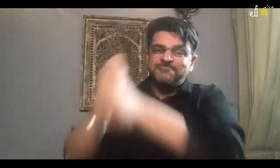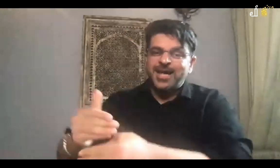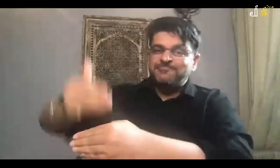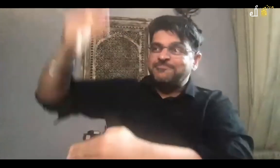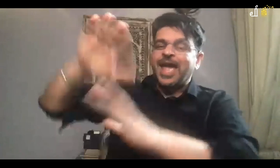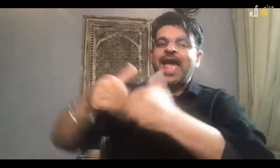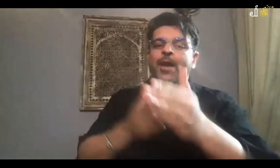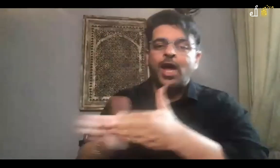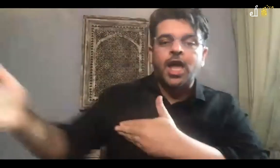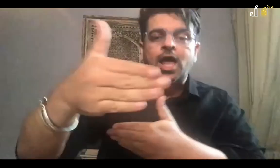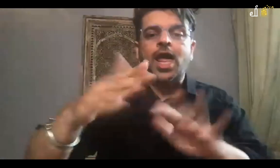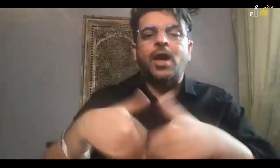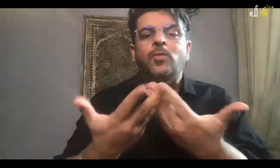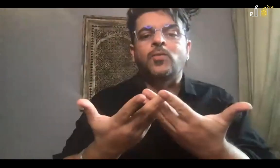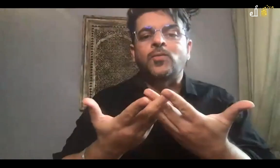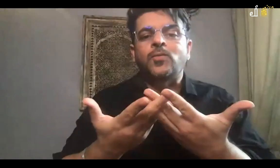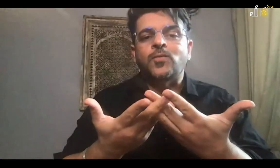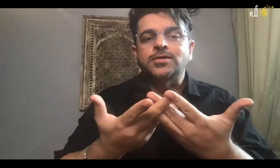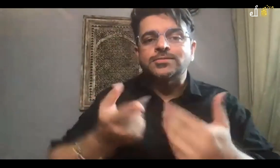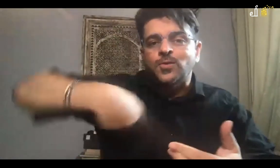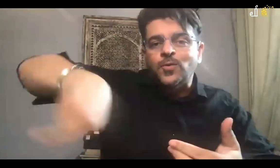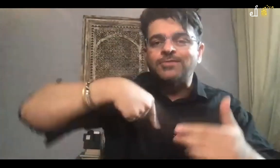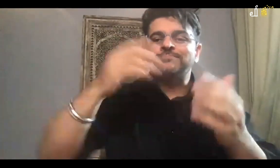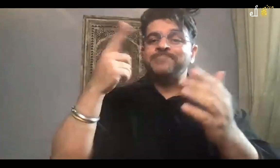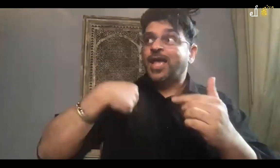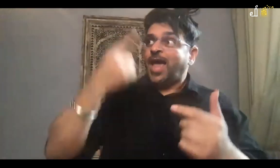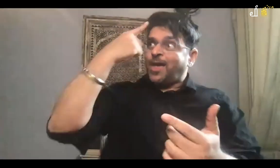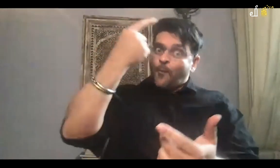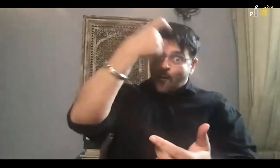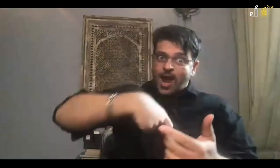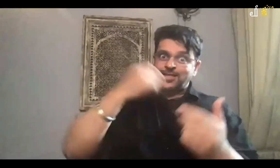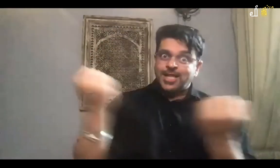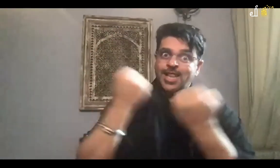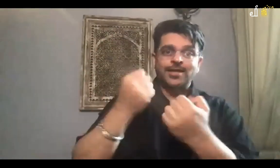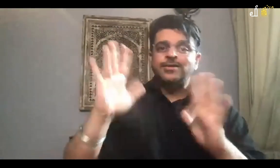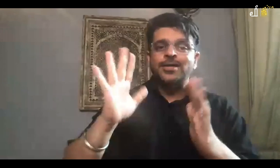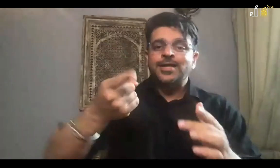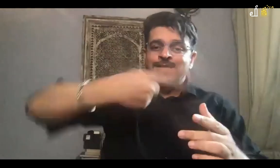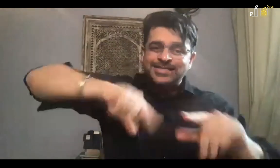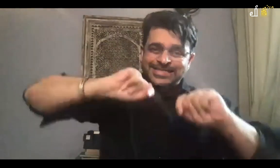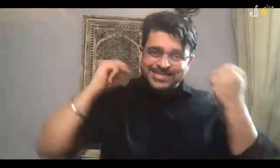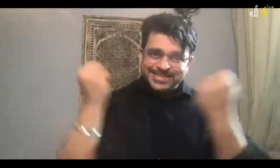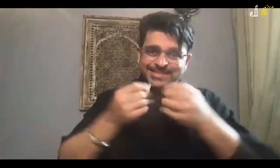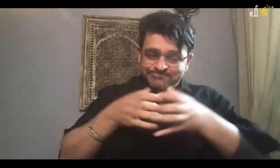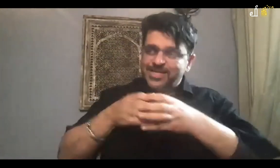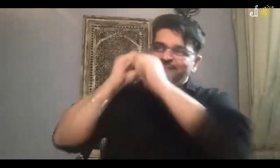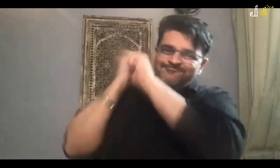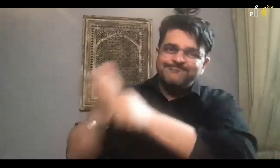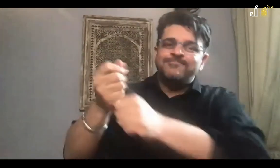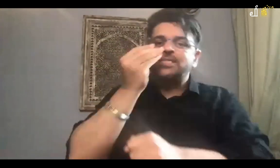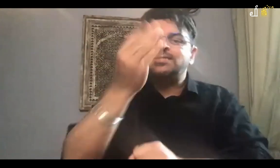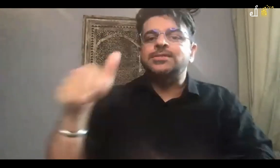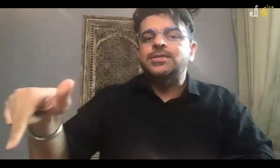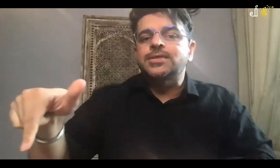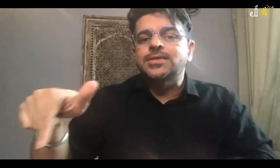to work and break that wall with the hammer. So we have to work that. I alone cannot do that. We need a team